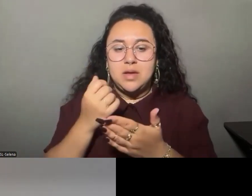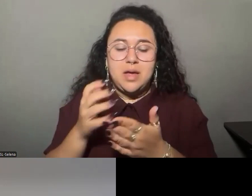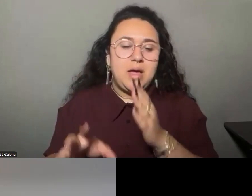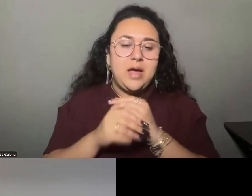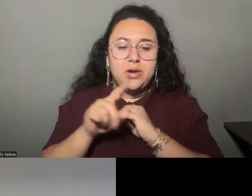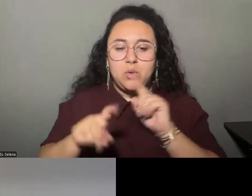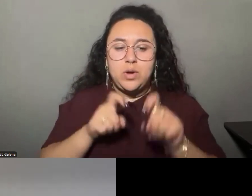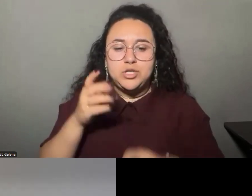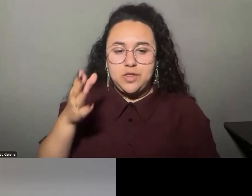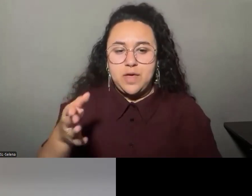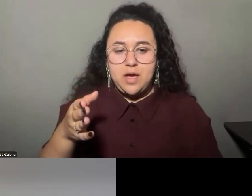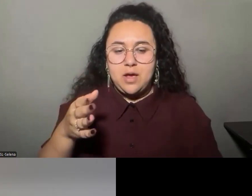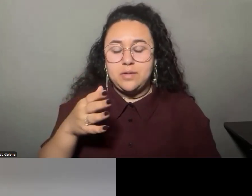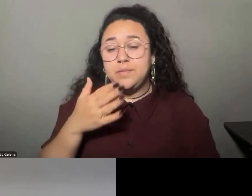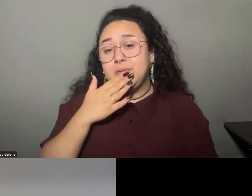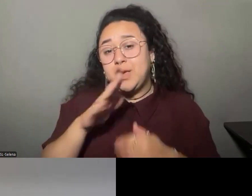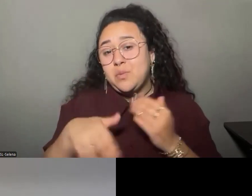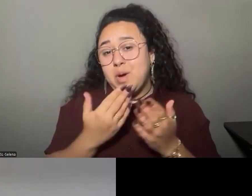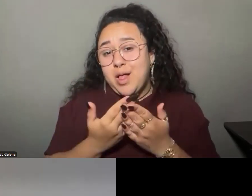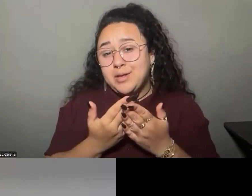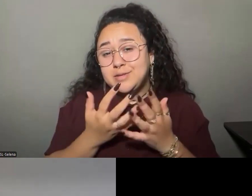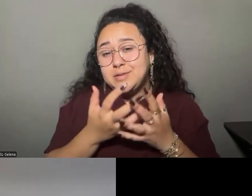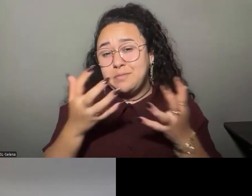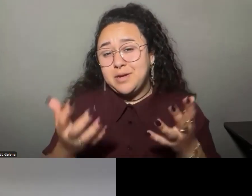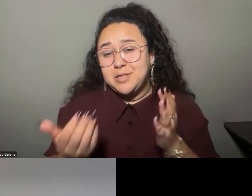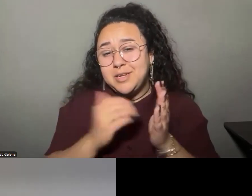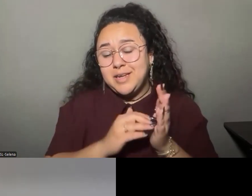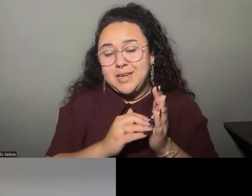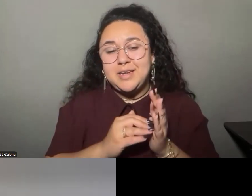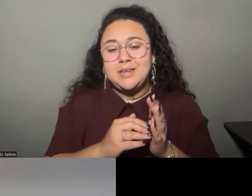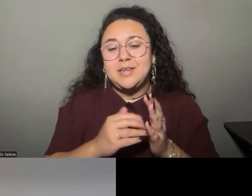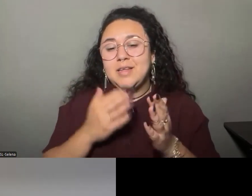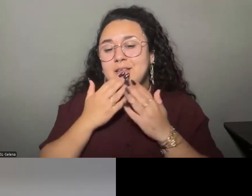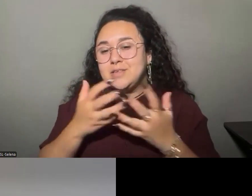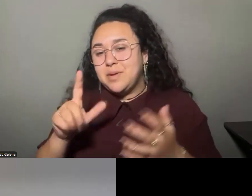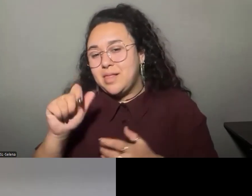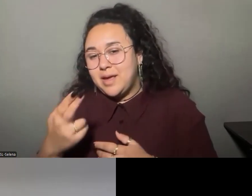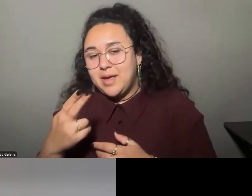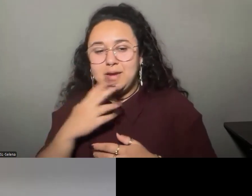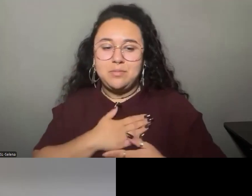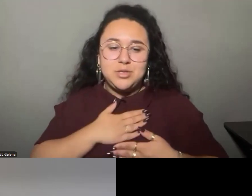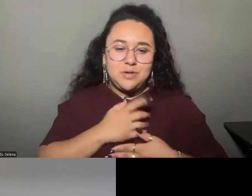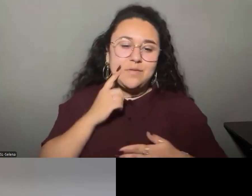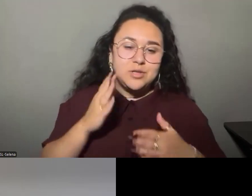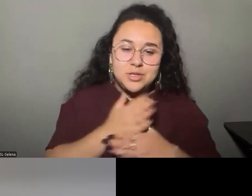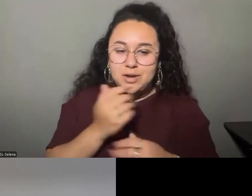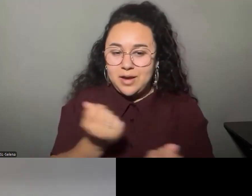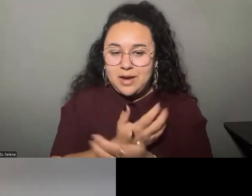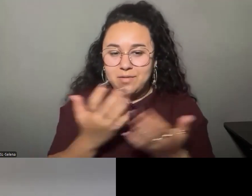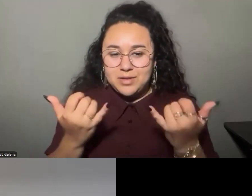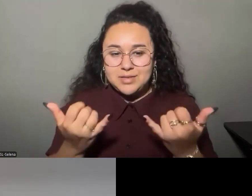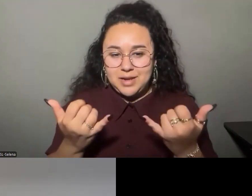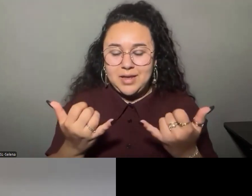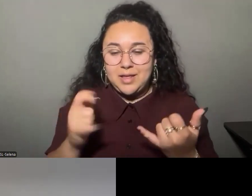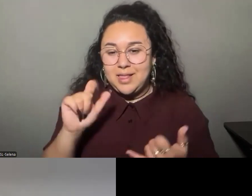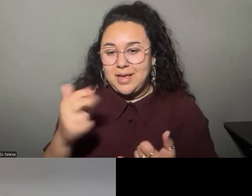there. Thank you all again. Much thanks and with deep appreciation for sharing everything with us today, Leah.